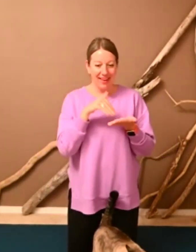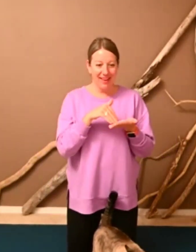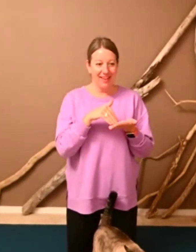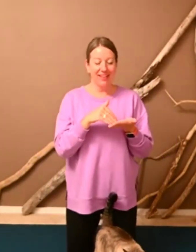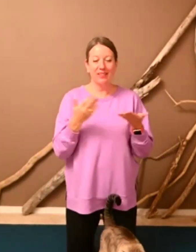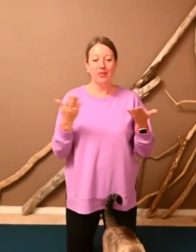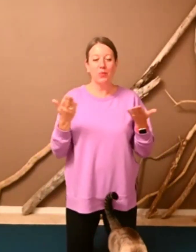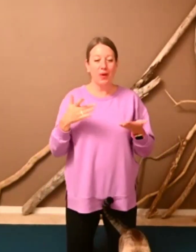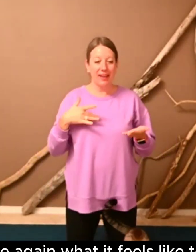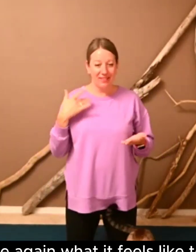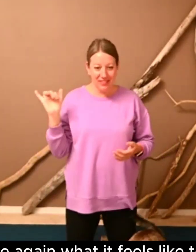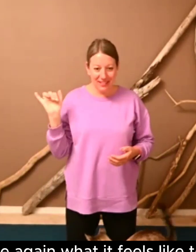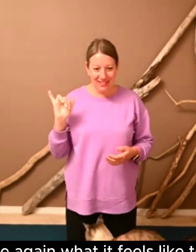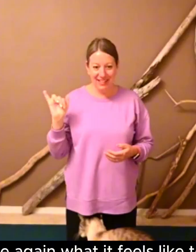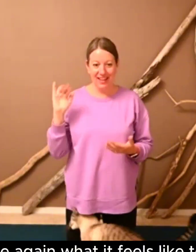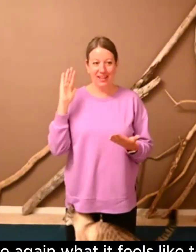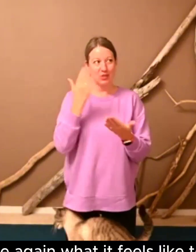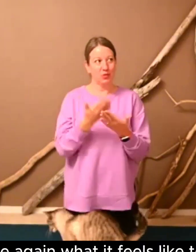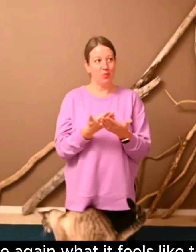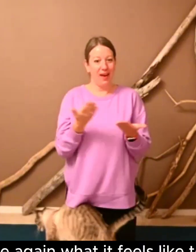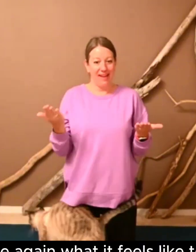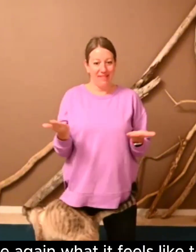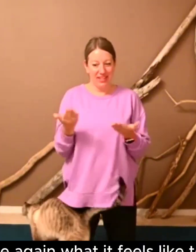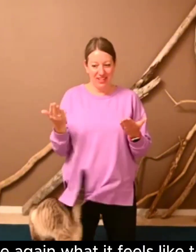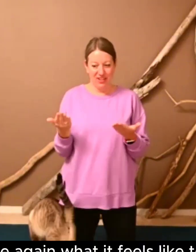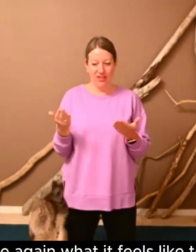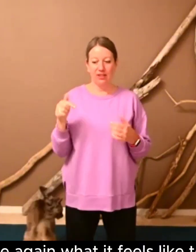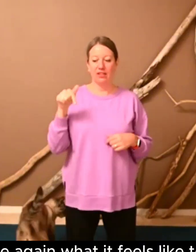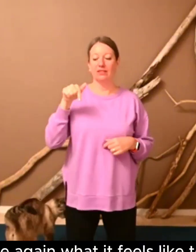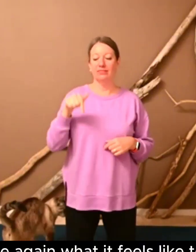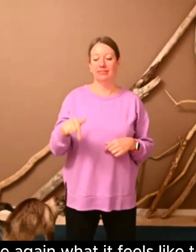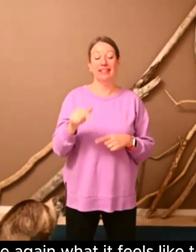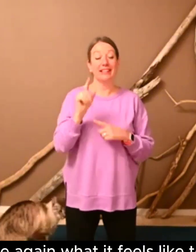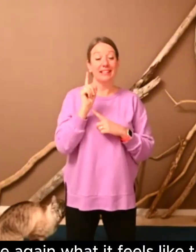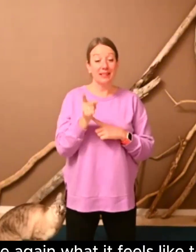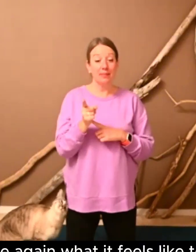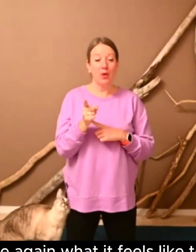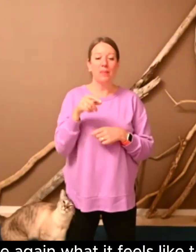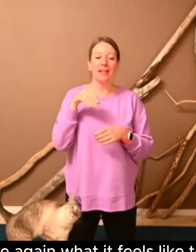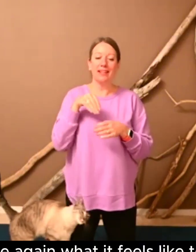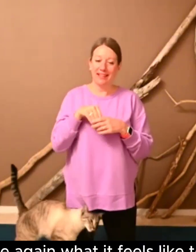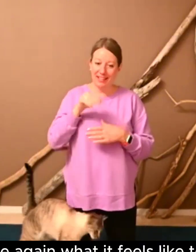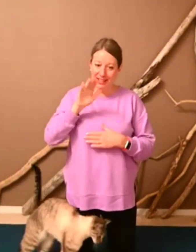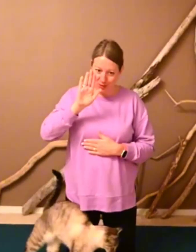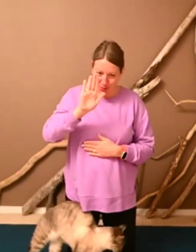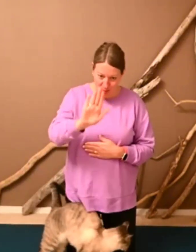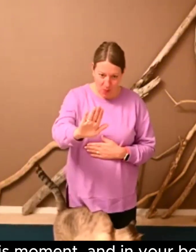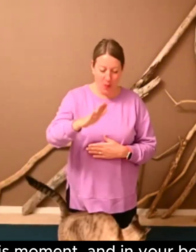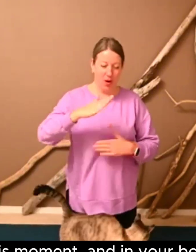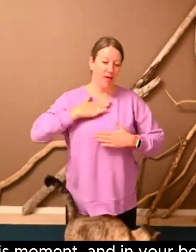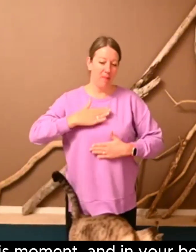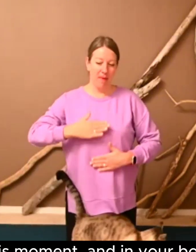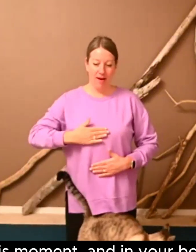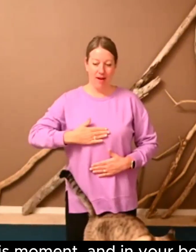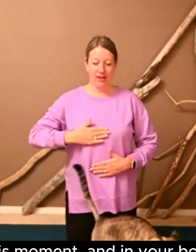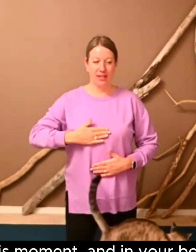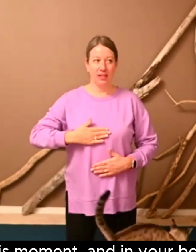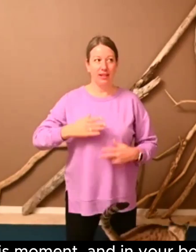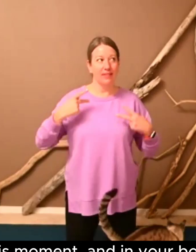Okay, you may notice again what it feels like to arrive here in this moment